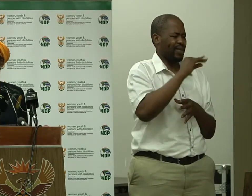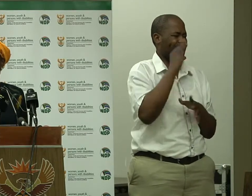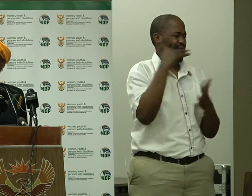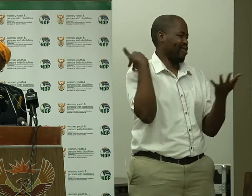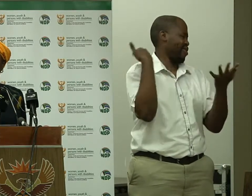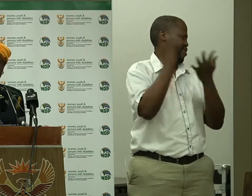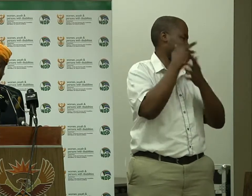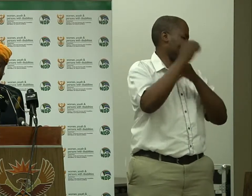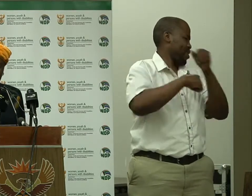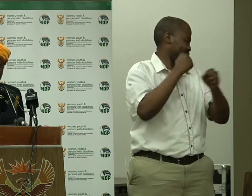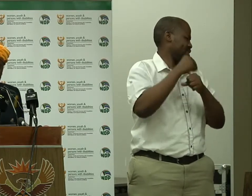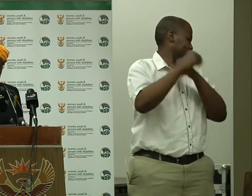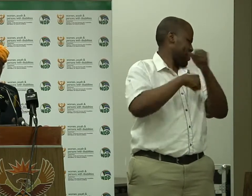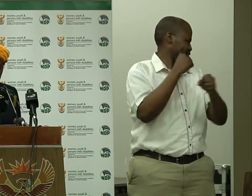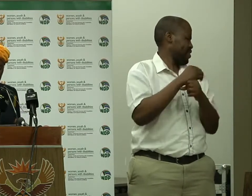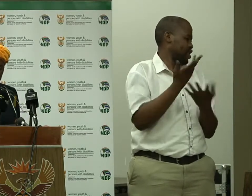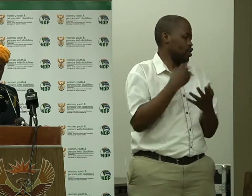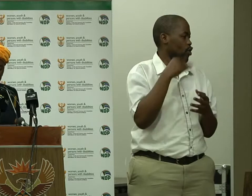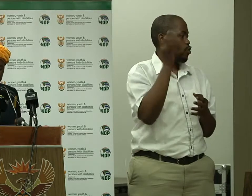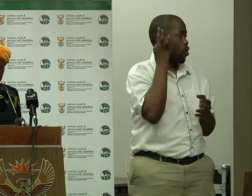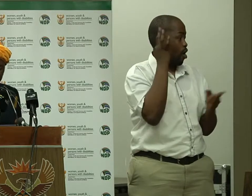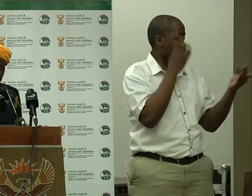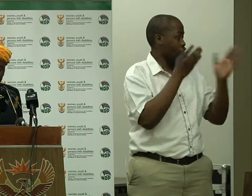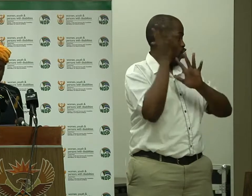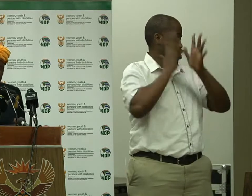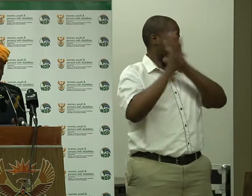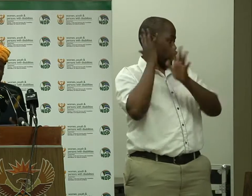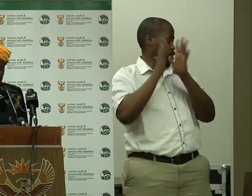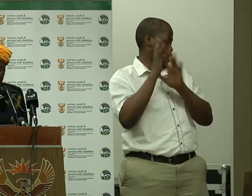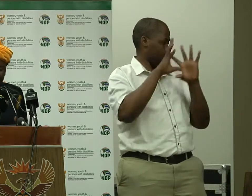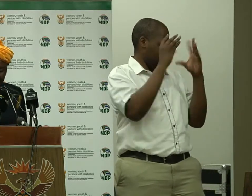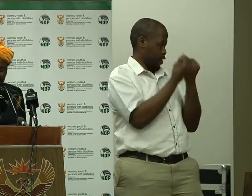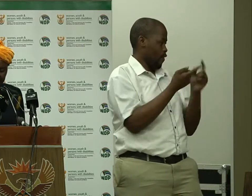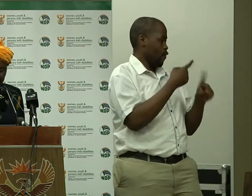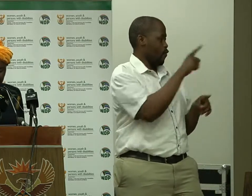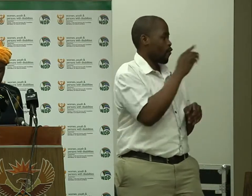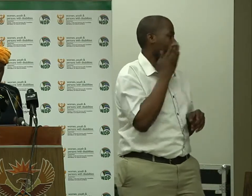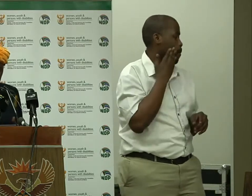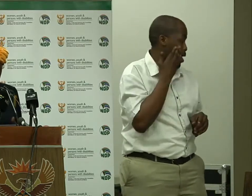had the historical perspective given by